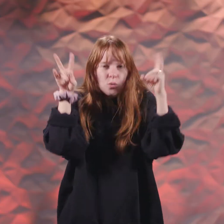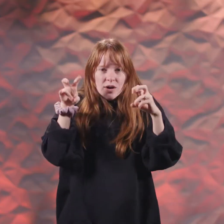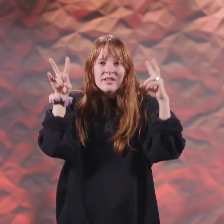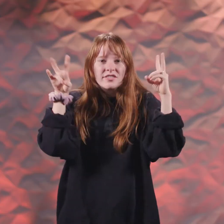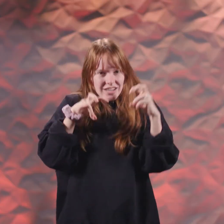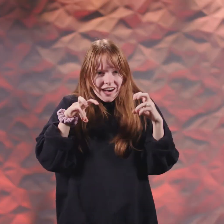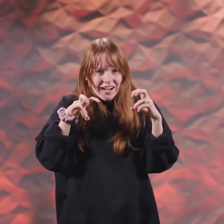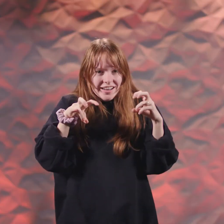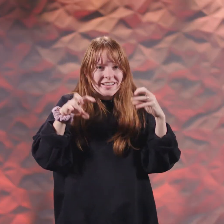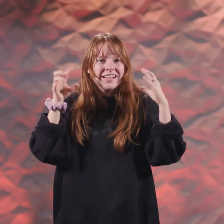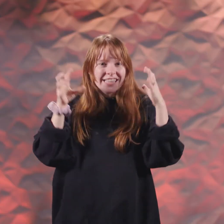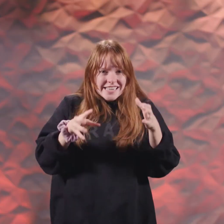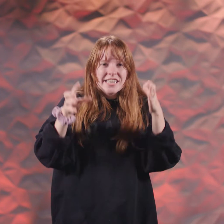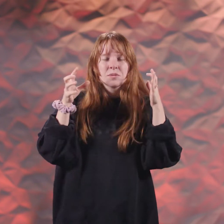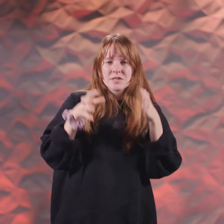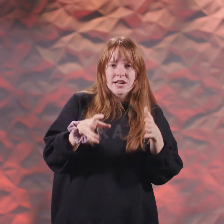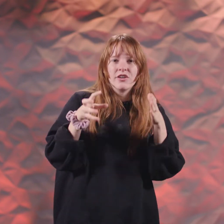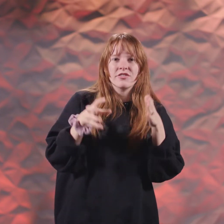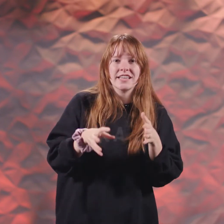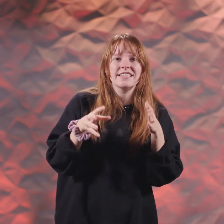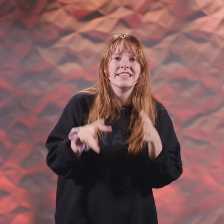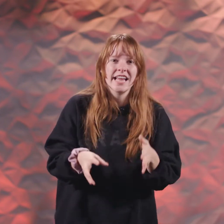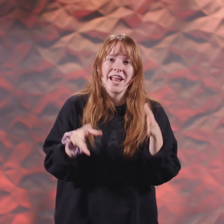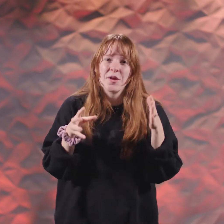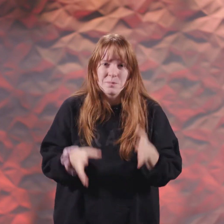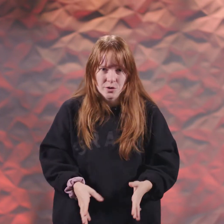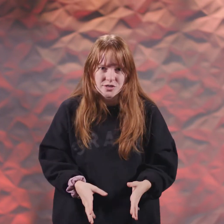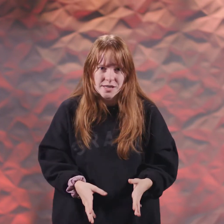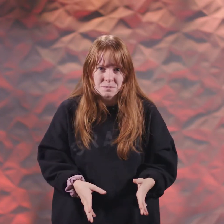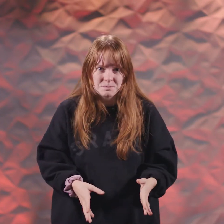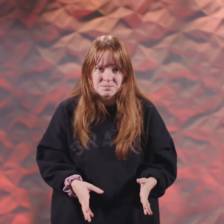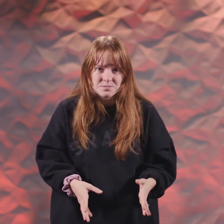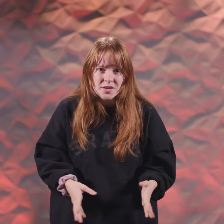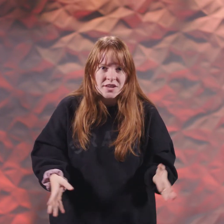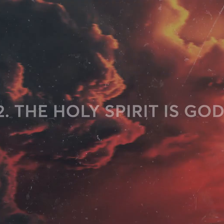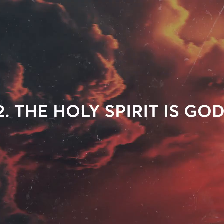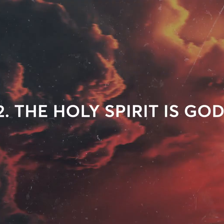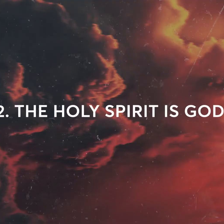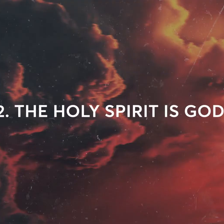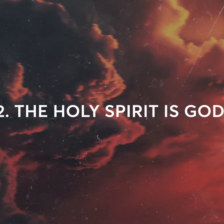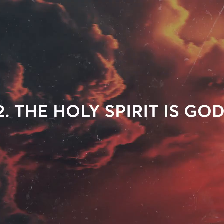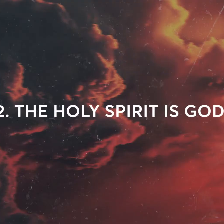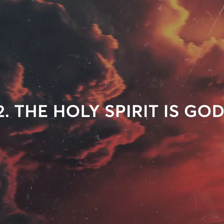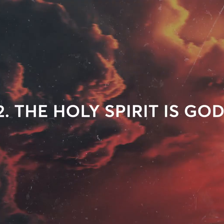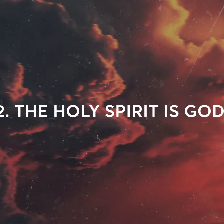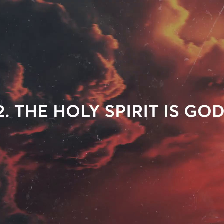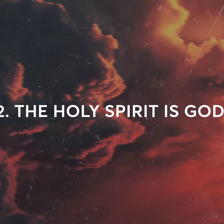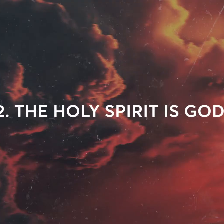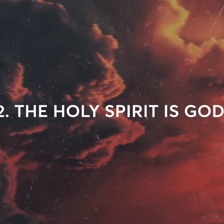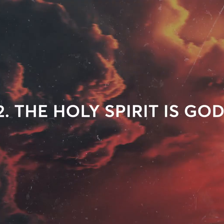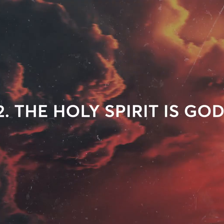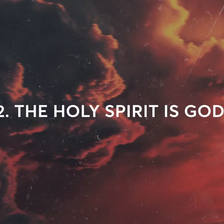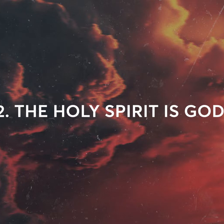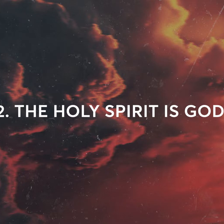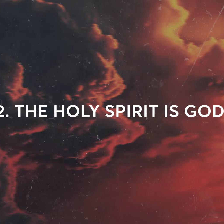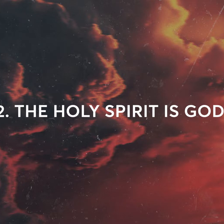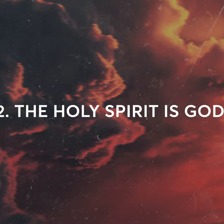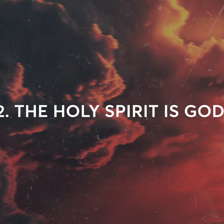will of God. He Himself is a person. Number two, the Holy Spirit is God.